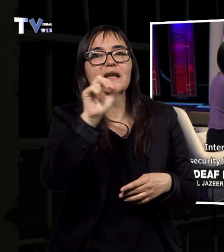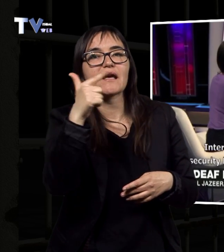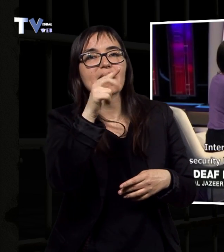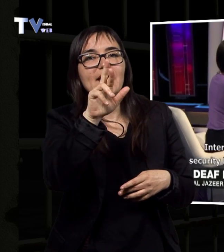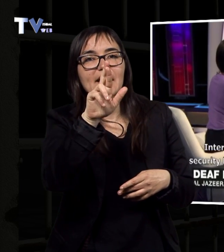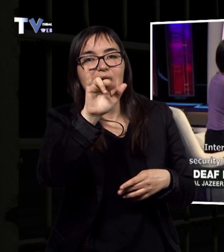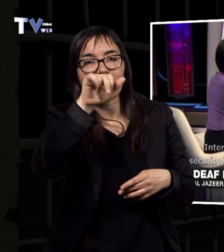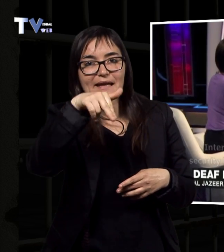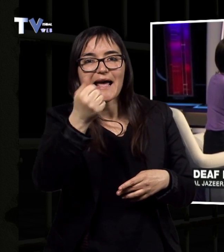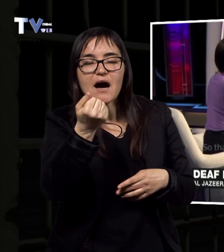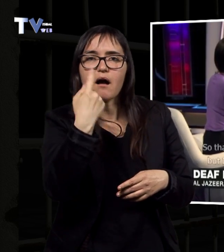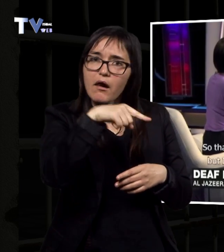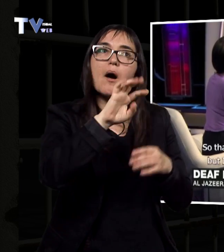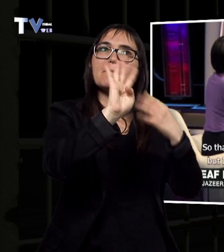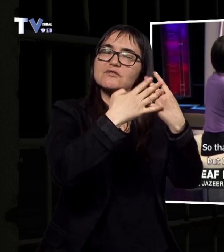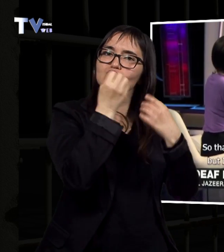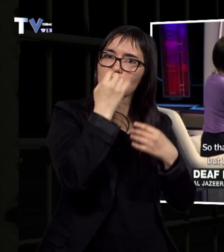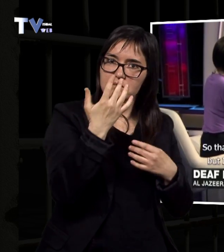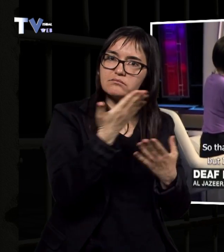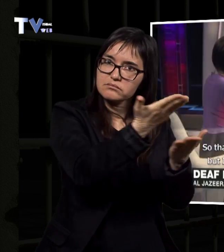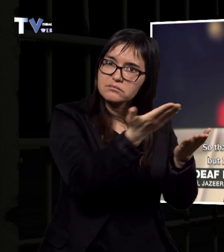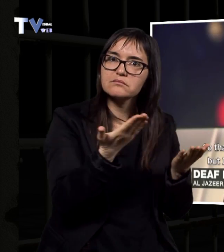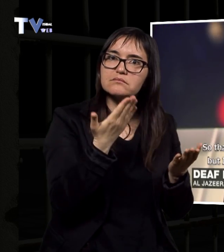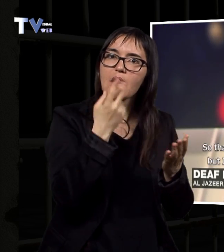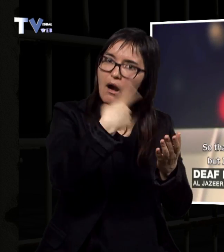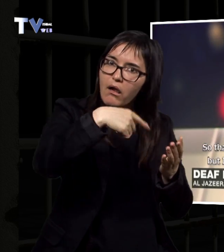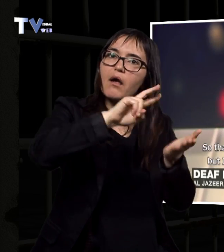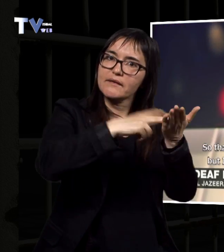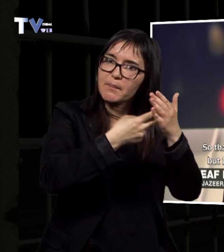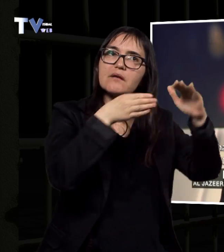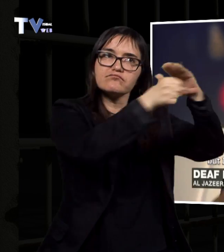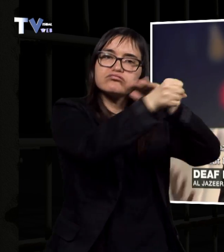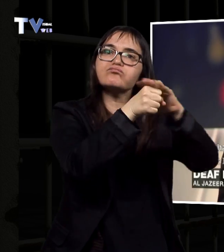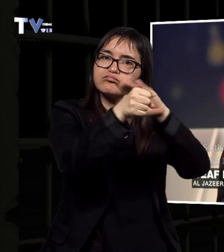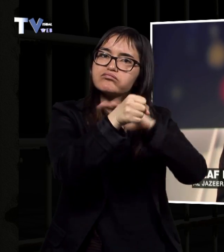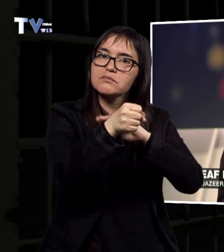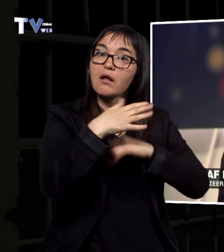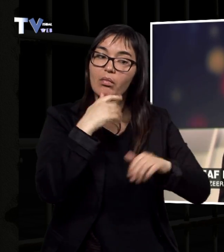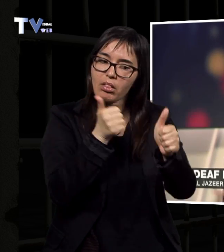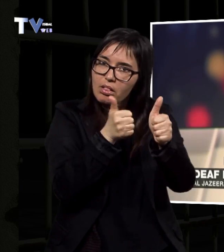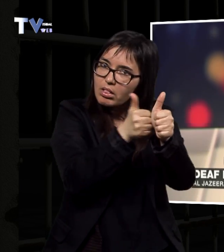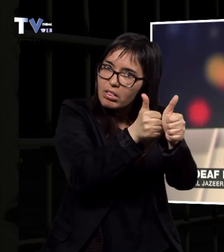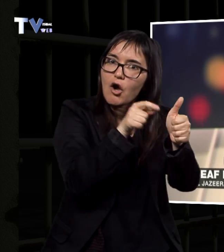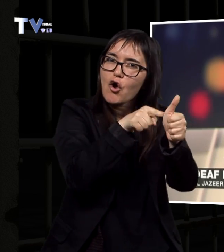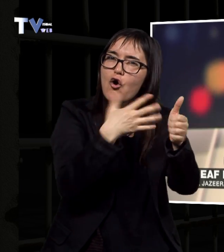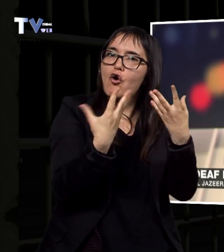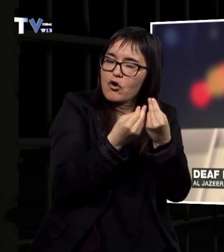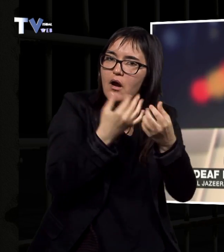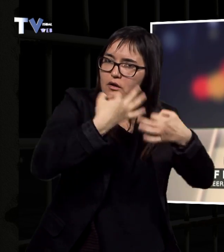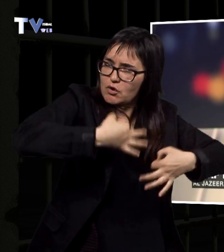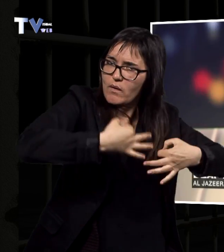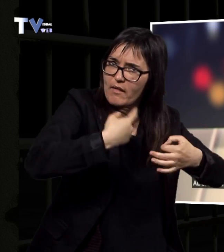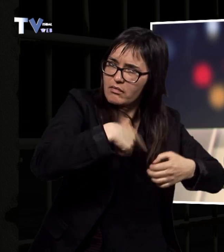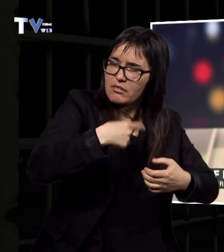however it's appropriate for their facility. And so that's kind of more what we need to see. But I think the larger issue is that prisons aren't even looking to